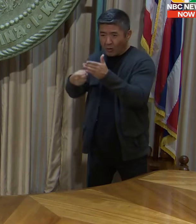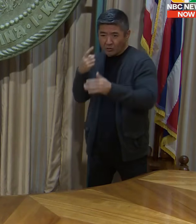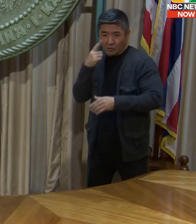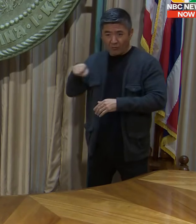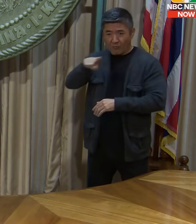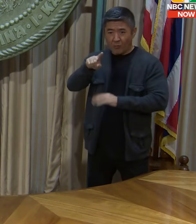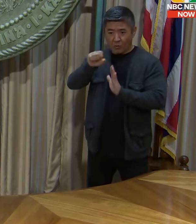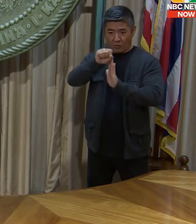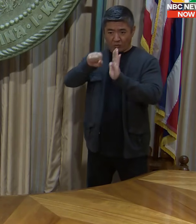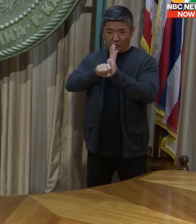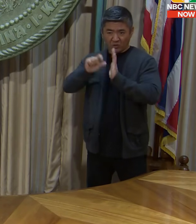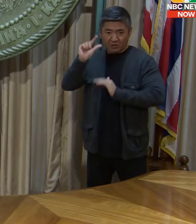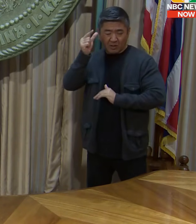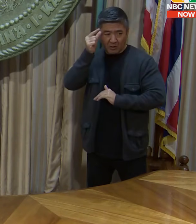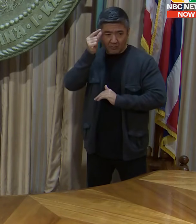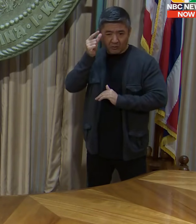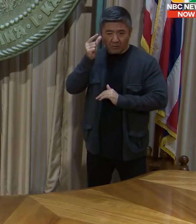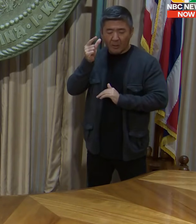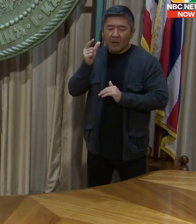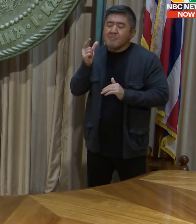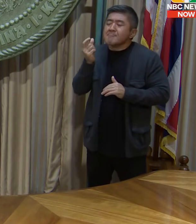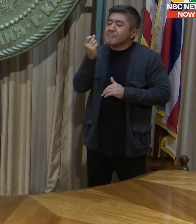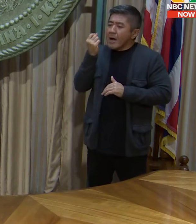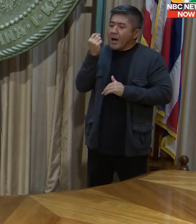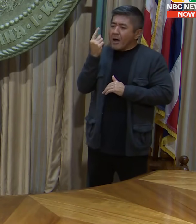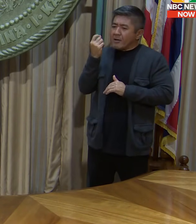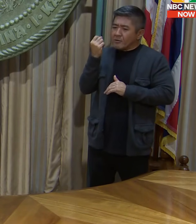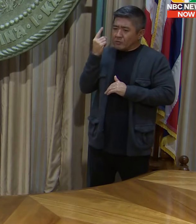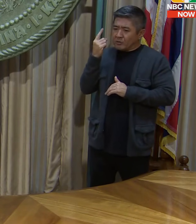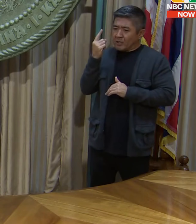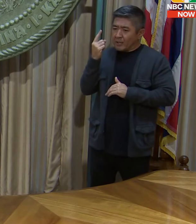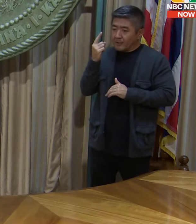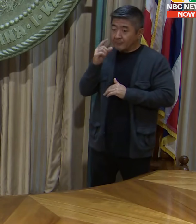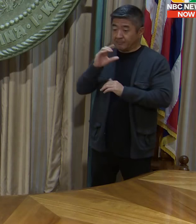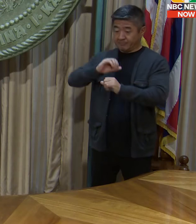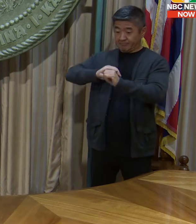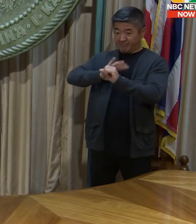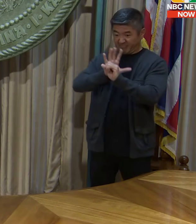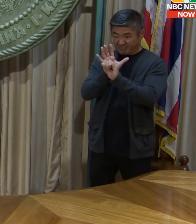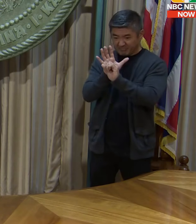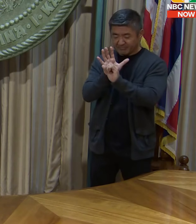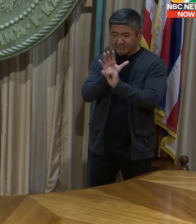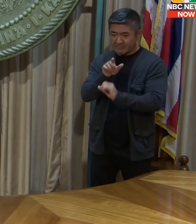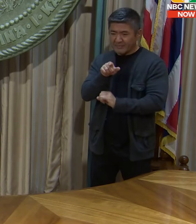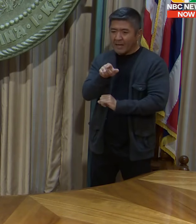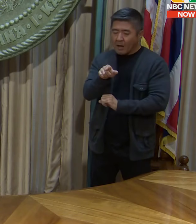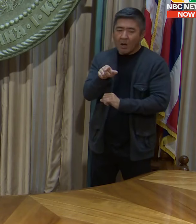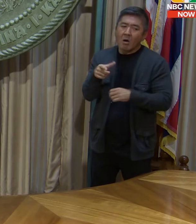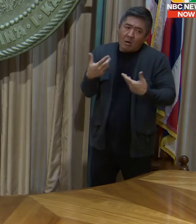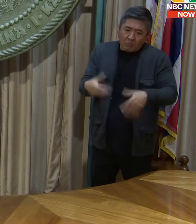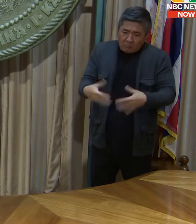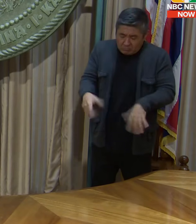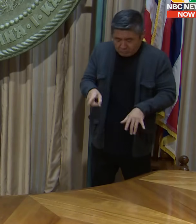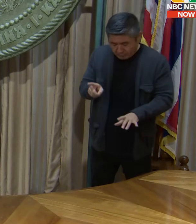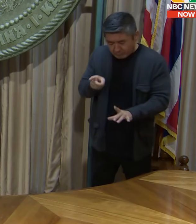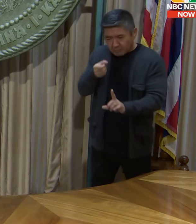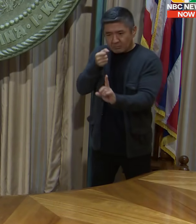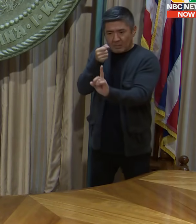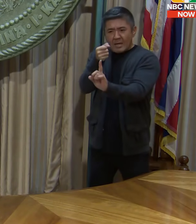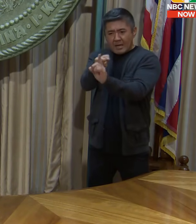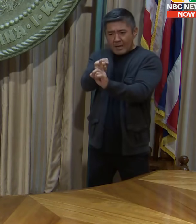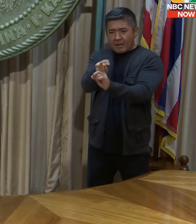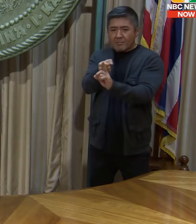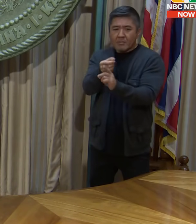government. And we recognize that COVID-19 will have a tremendous impact on